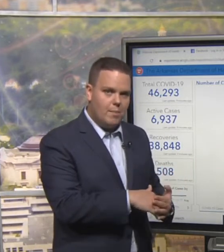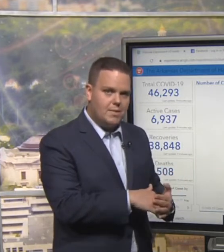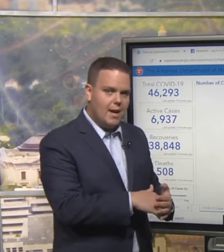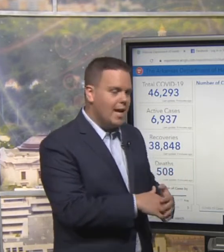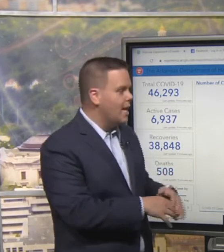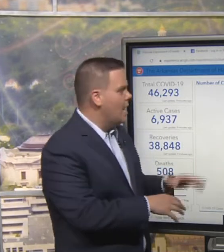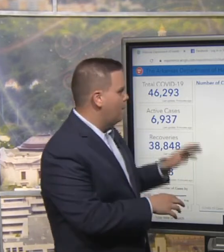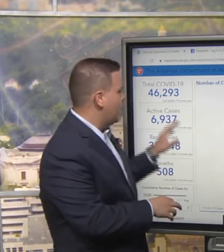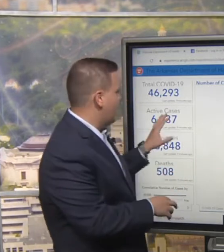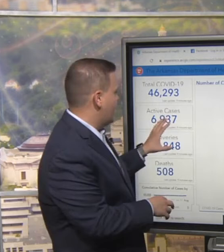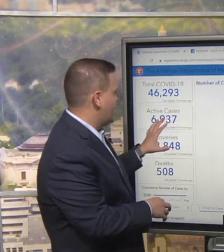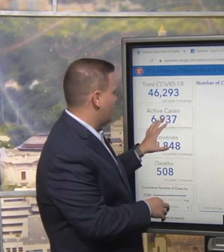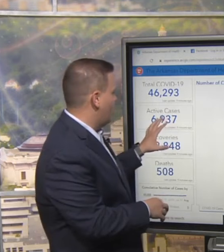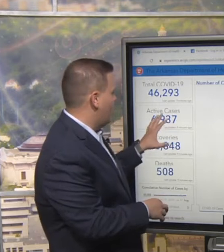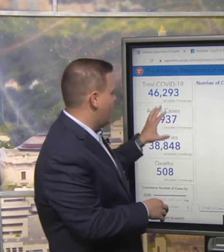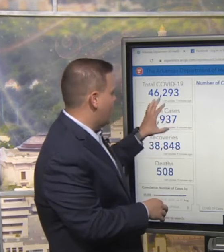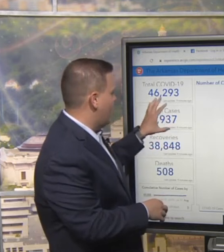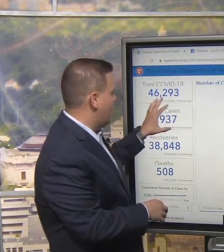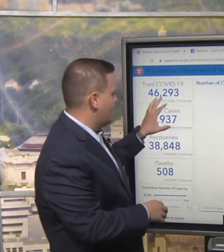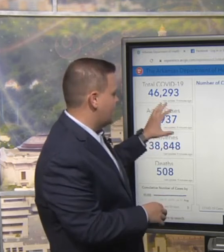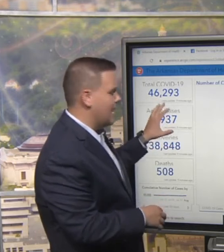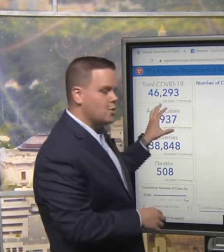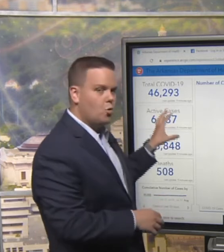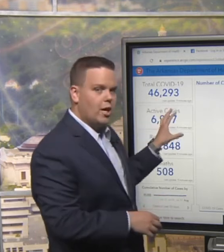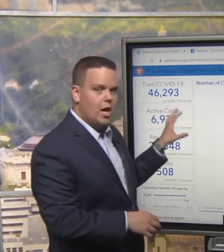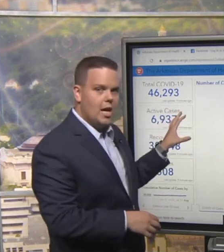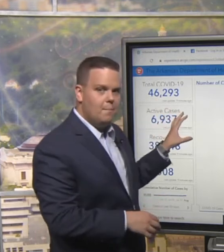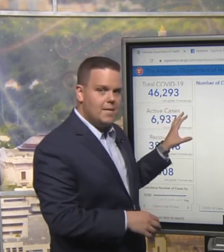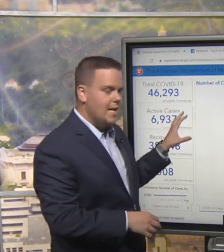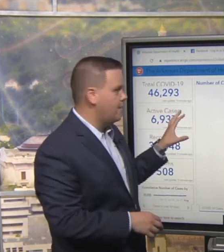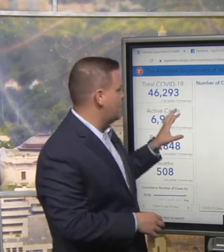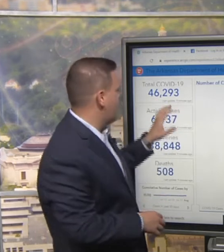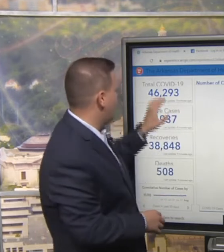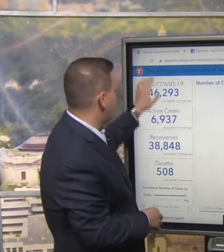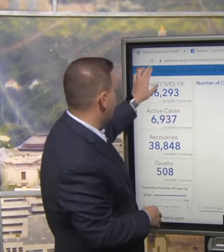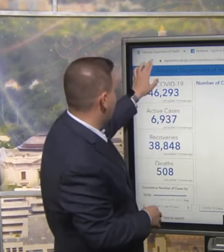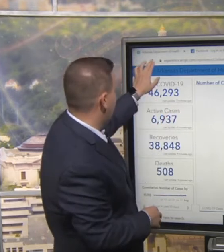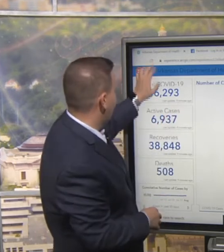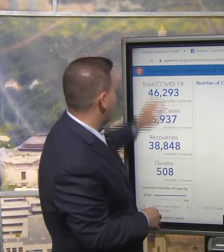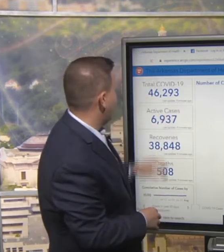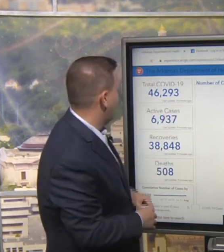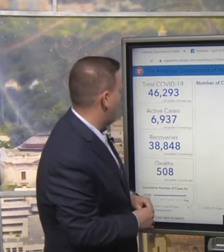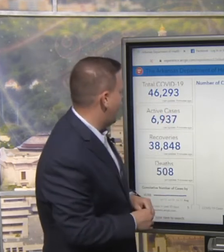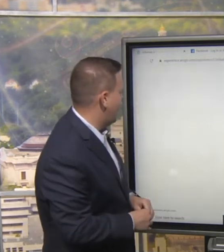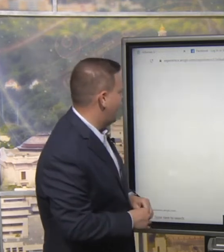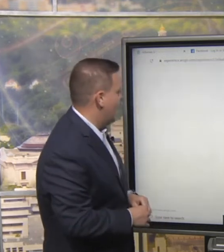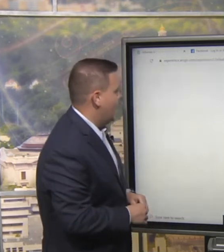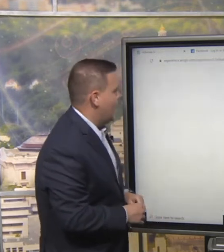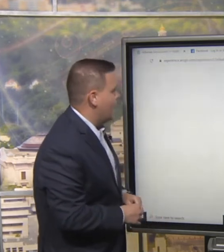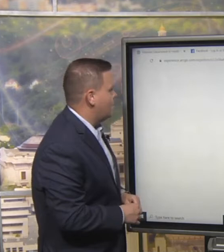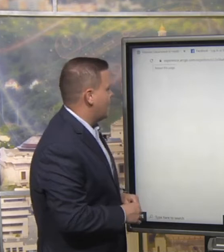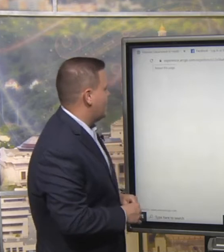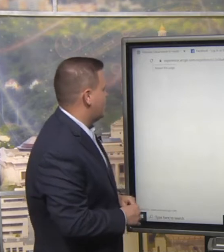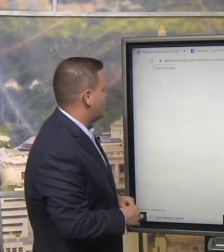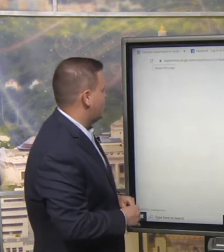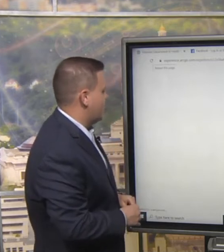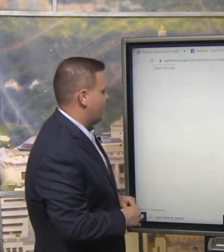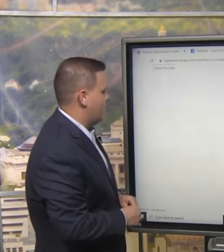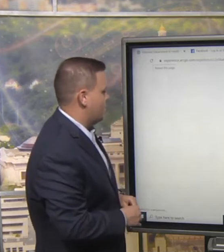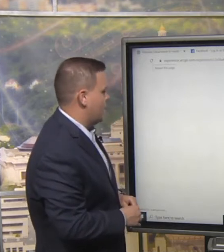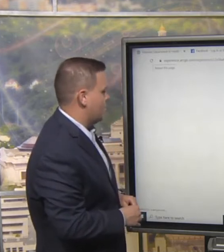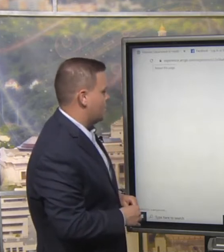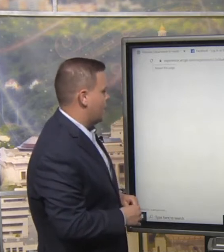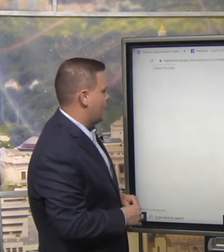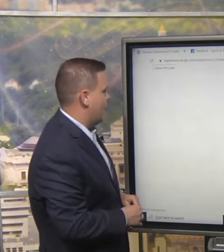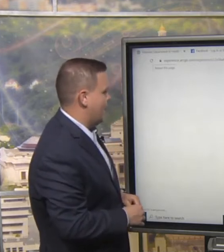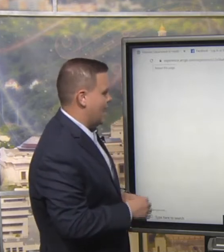our website, but give it just a little bit. The state is working on updating these numbers, and I can try and update this just to see if